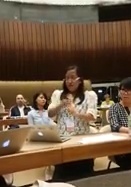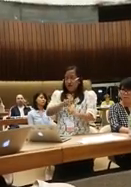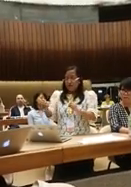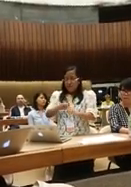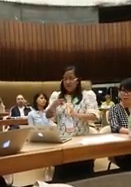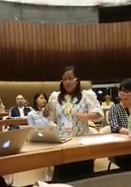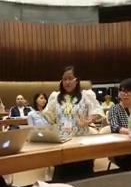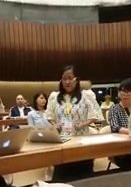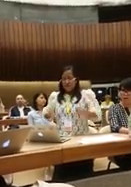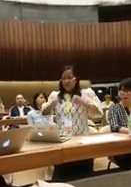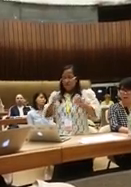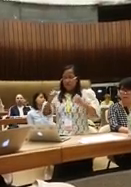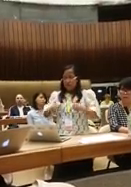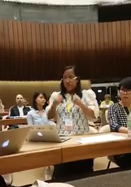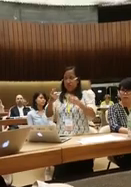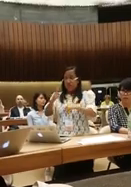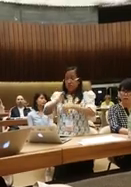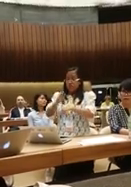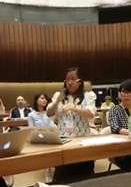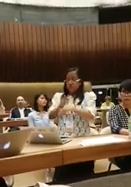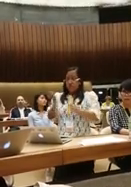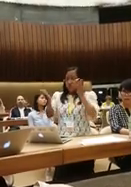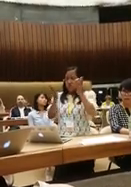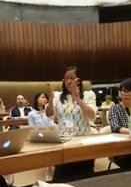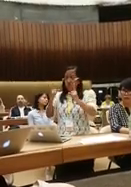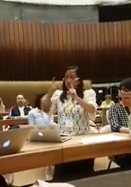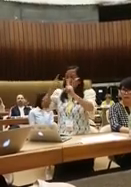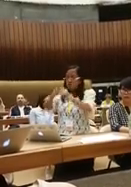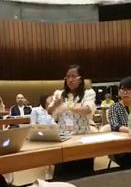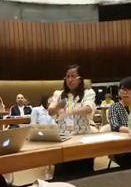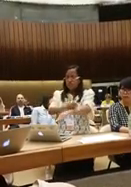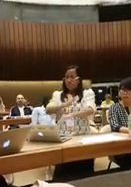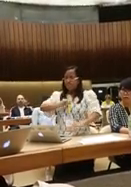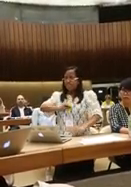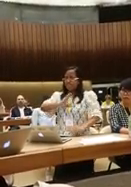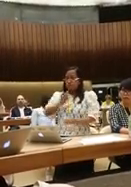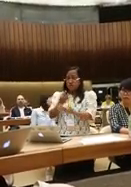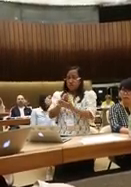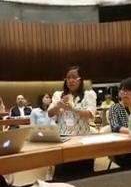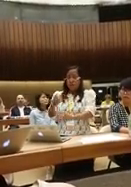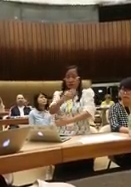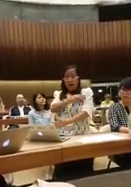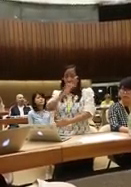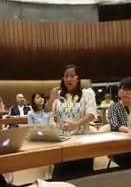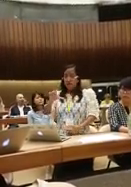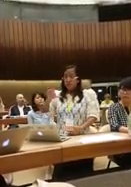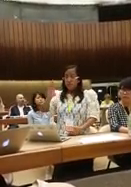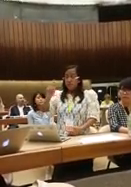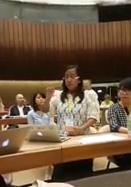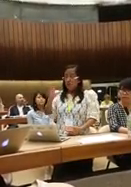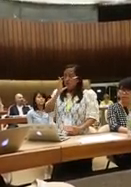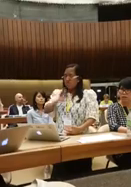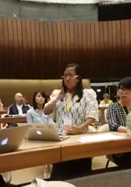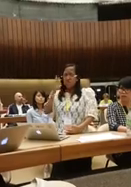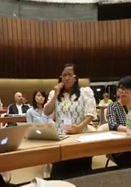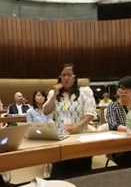elusive. For instance, women with disabilities suffer in inaccessible police stations and courts. Victims of VOW clamor for livelihood